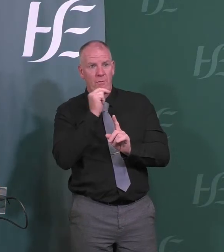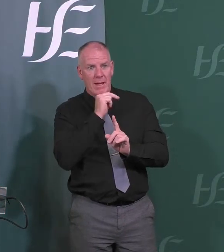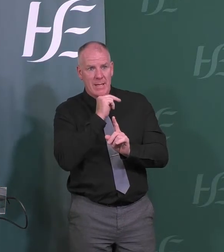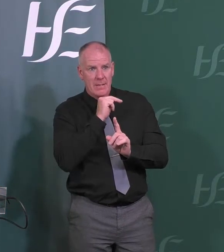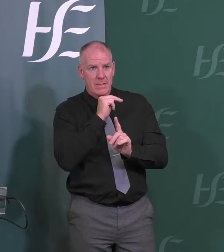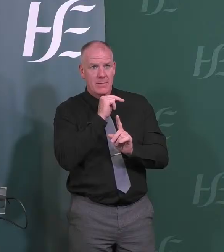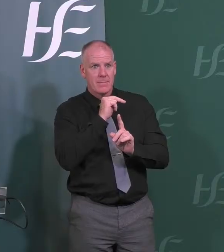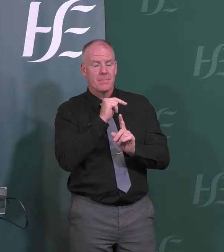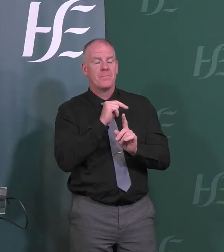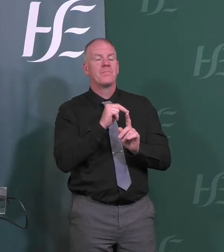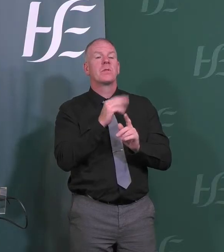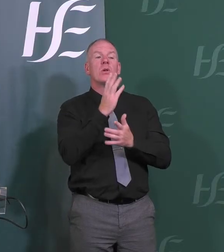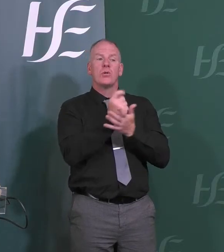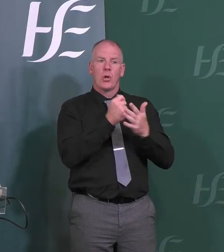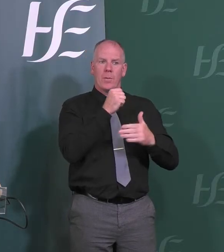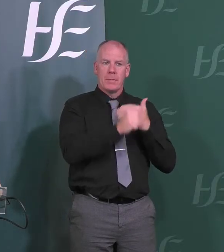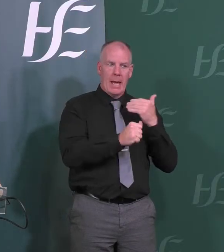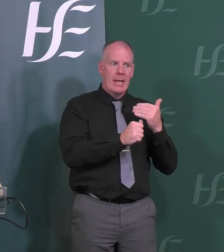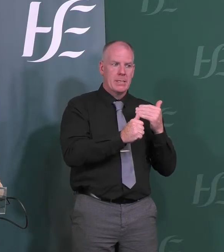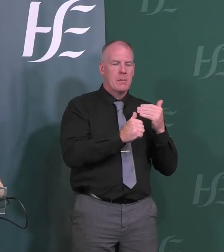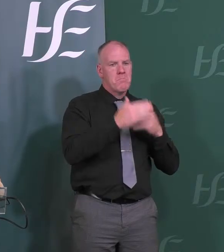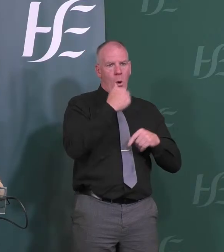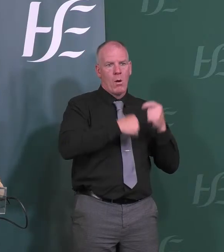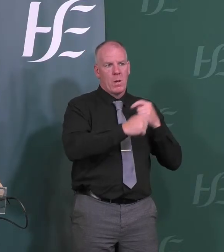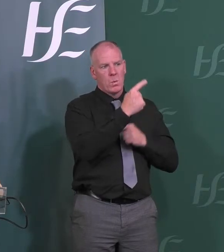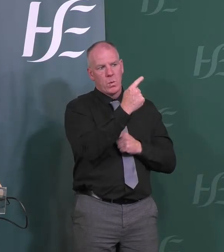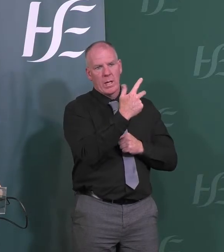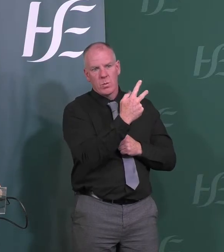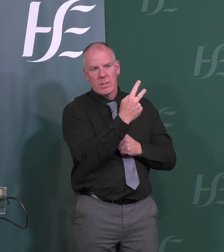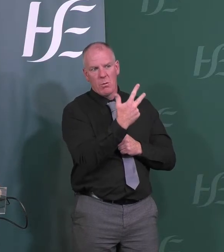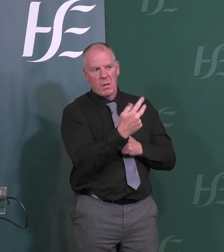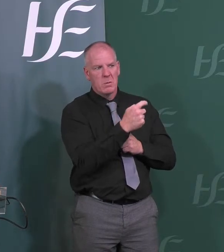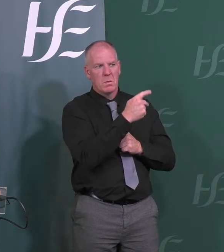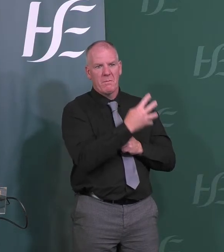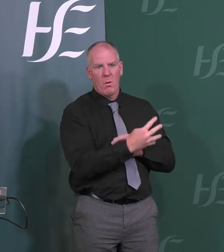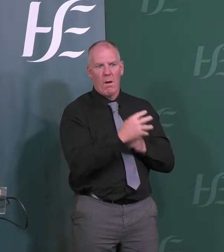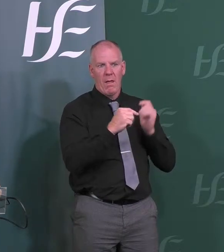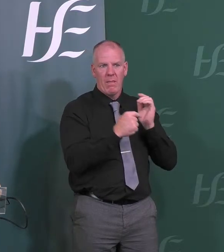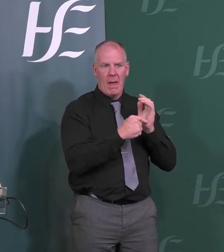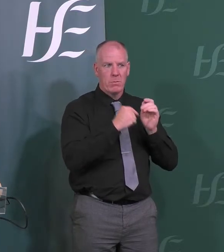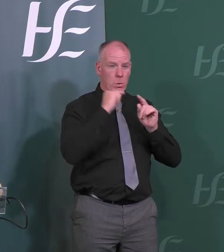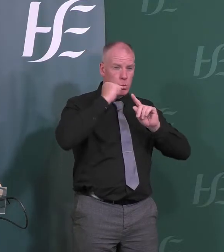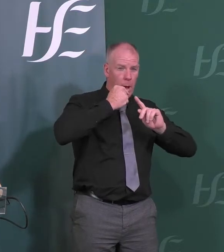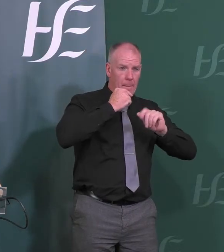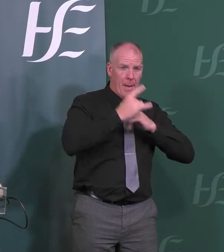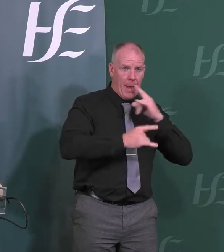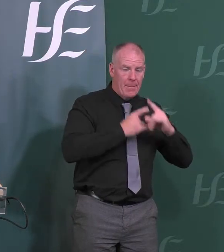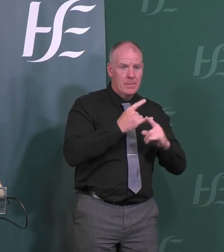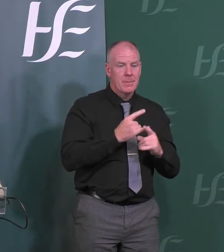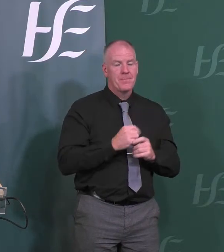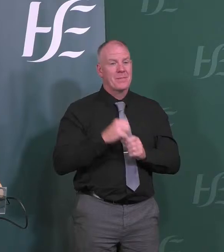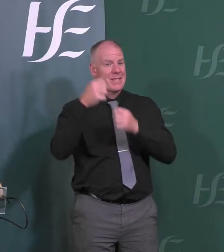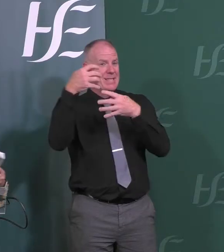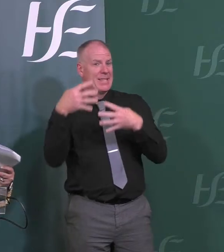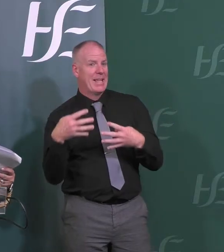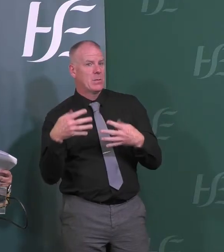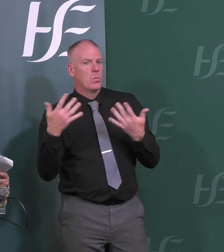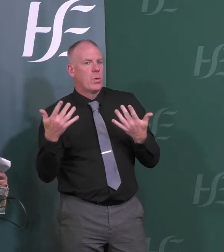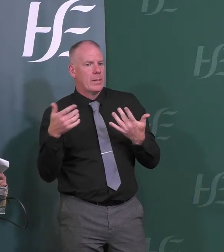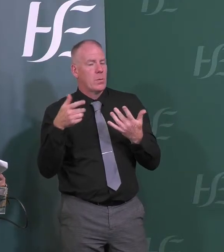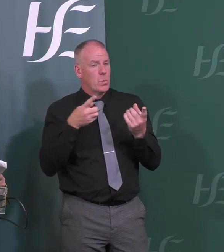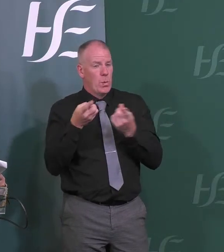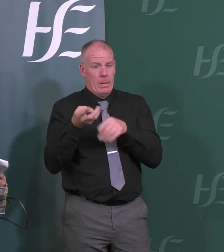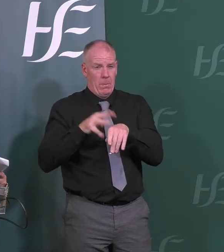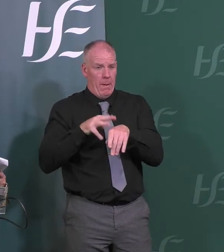there are some days that exceed 24,000 in overall swabs taken. The metrics are doing